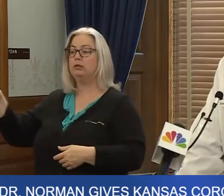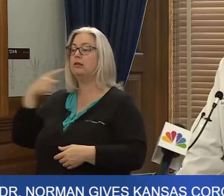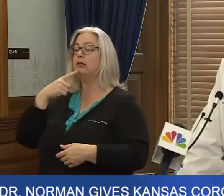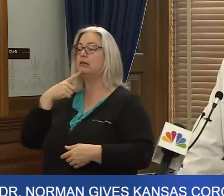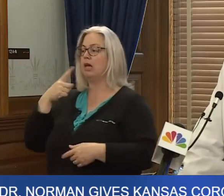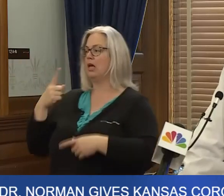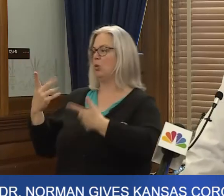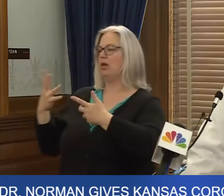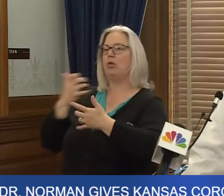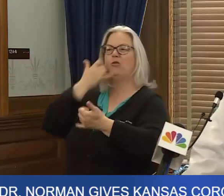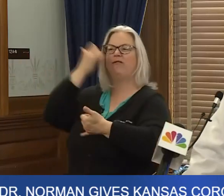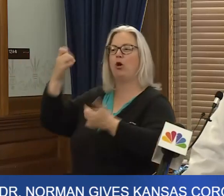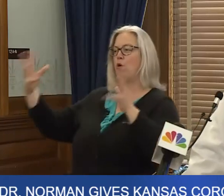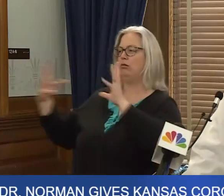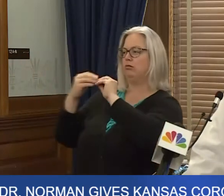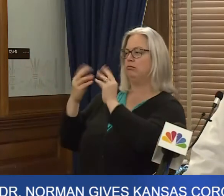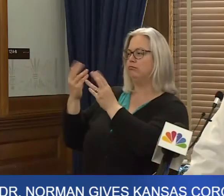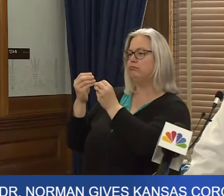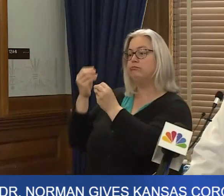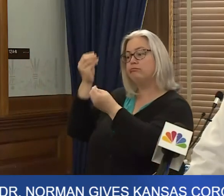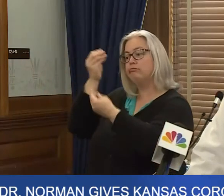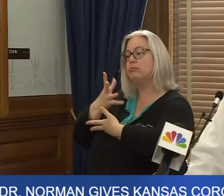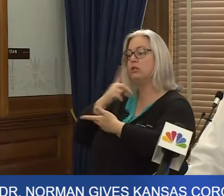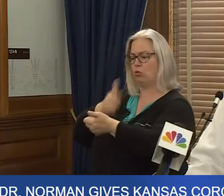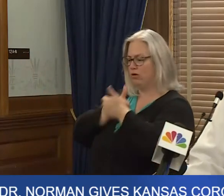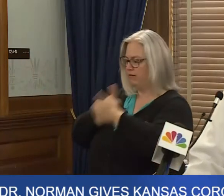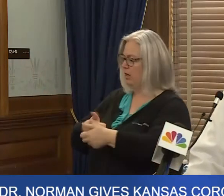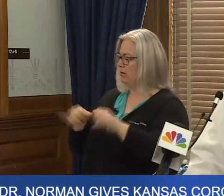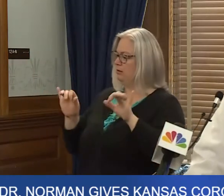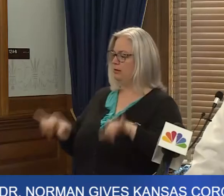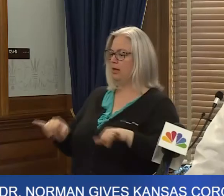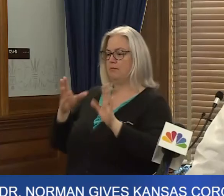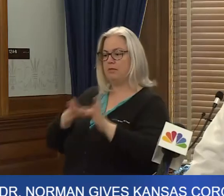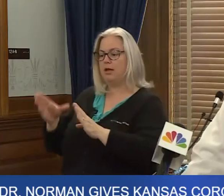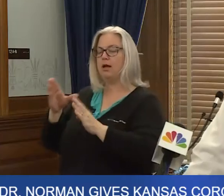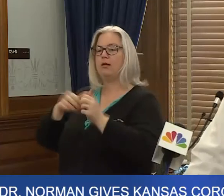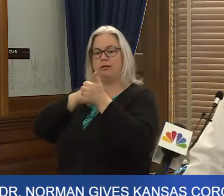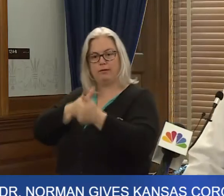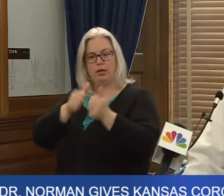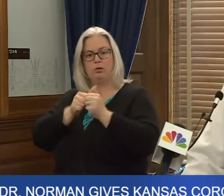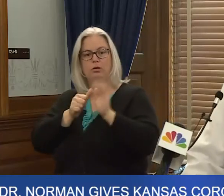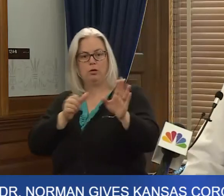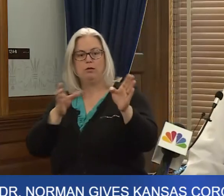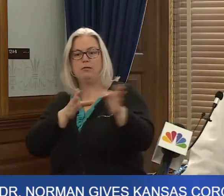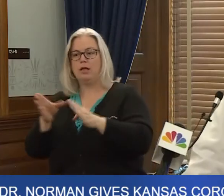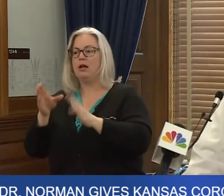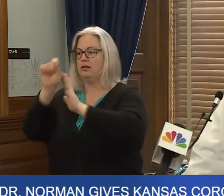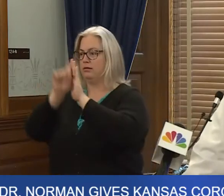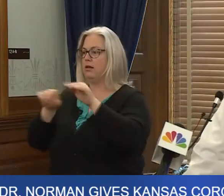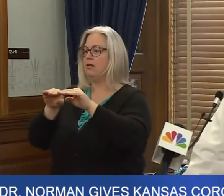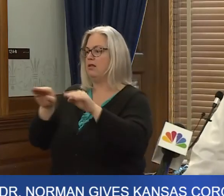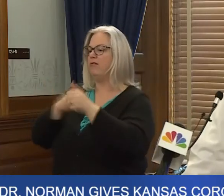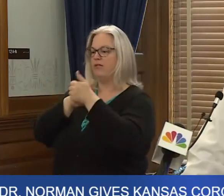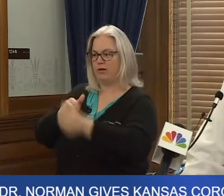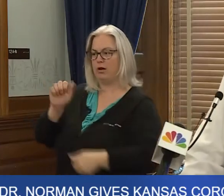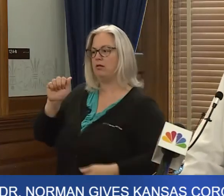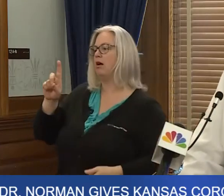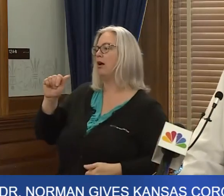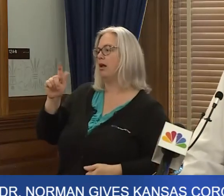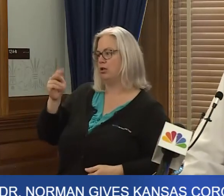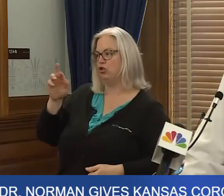in meeting with me by phone, have said we're sticking with where we were and we're sticking with where you are at the state level with the Ad Astra reopening